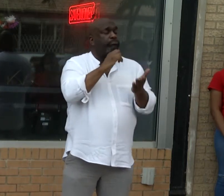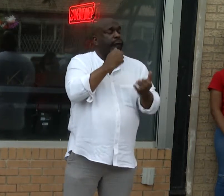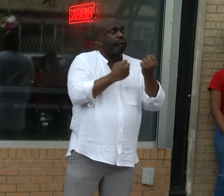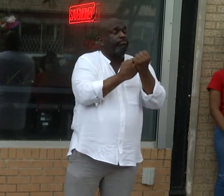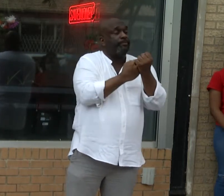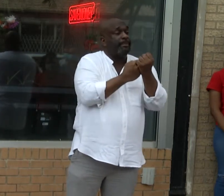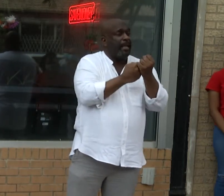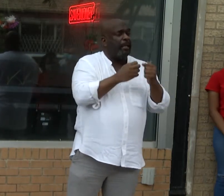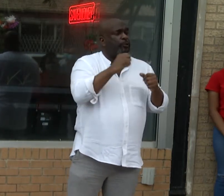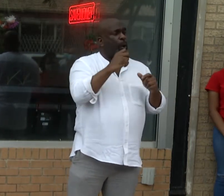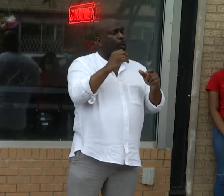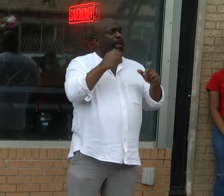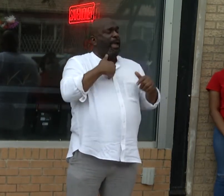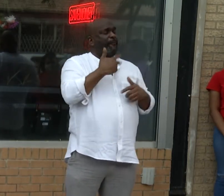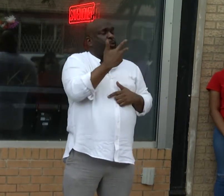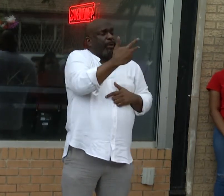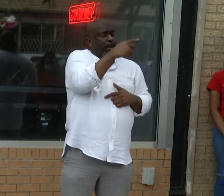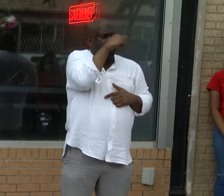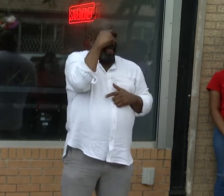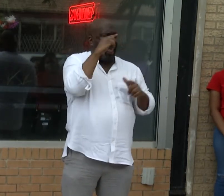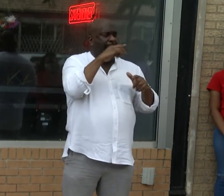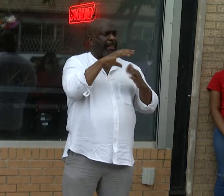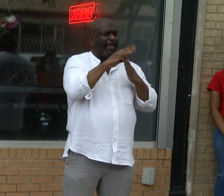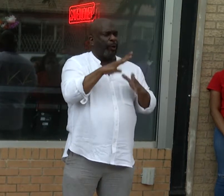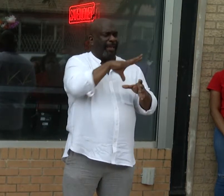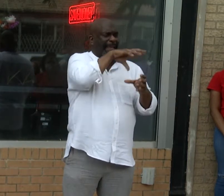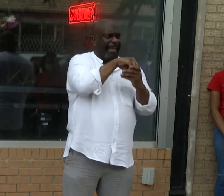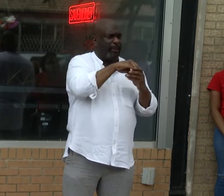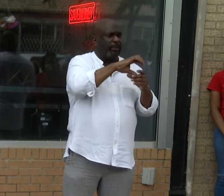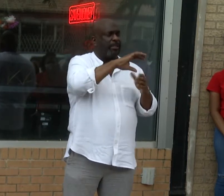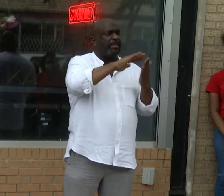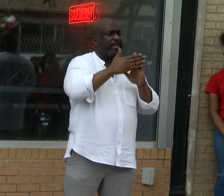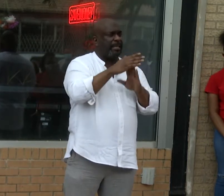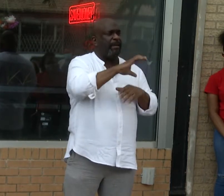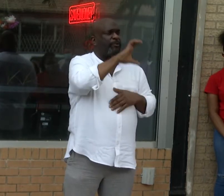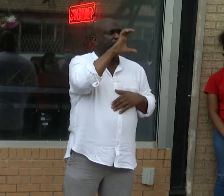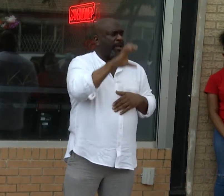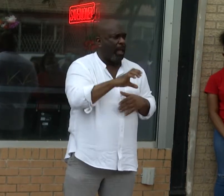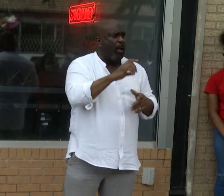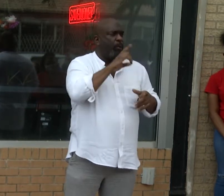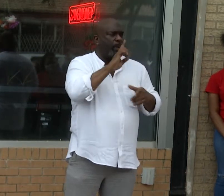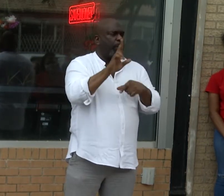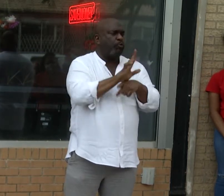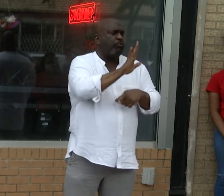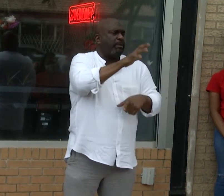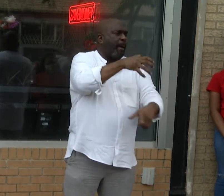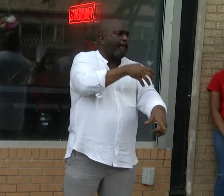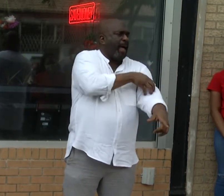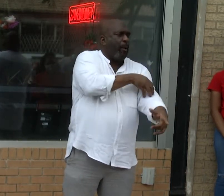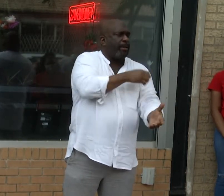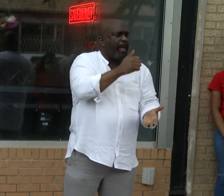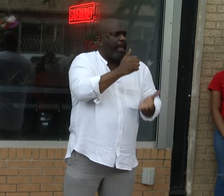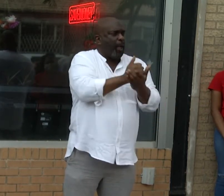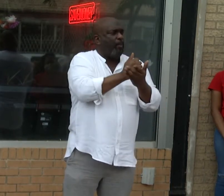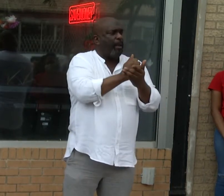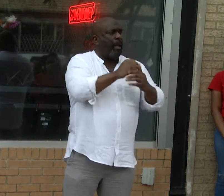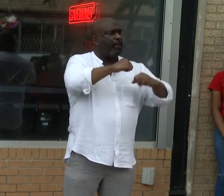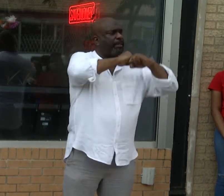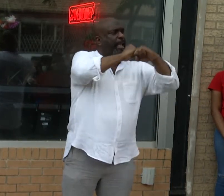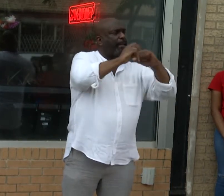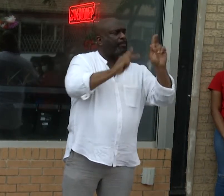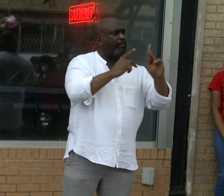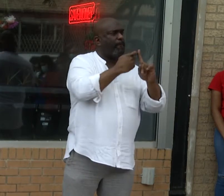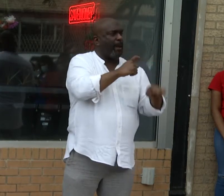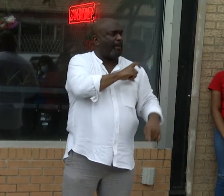are three black leaders that use their immense clout and power to protect undocumented immigrants from the